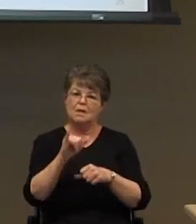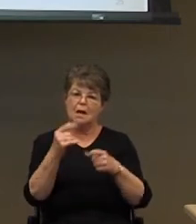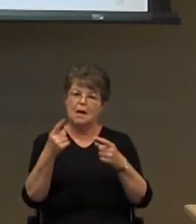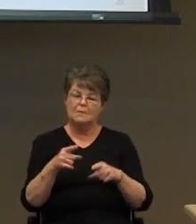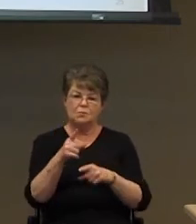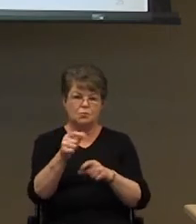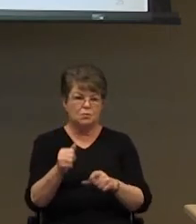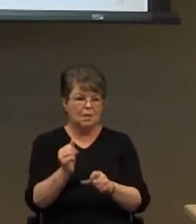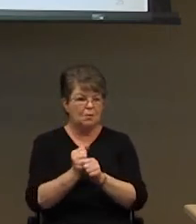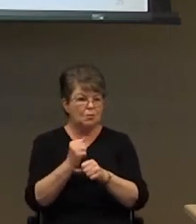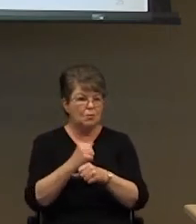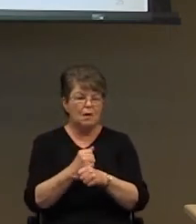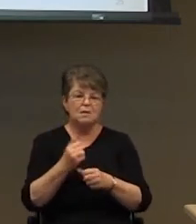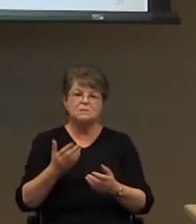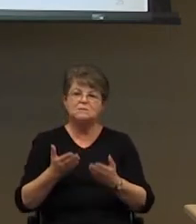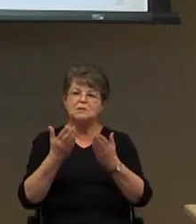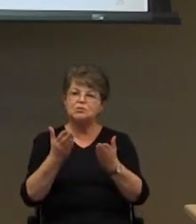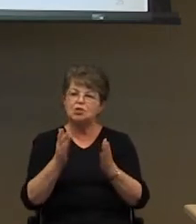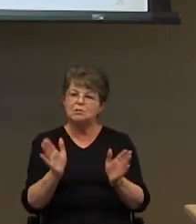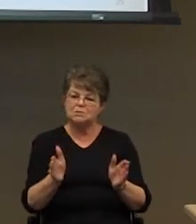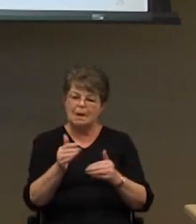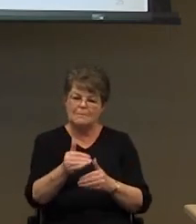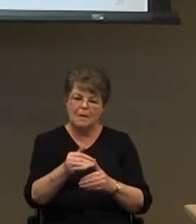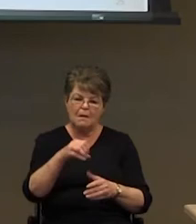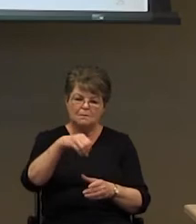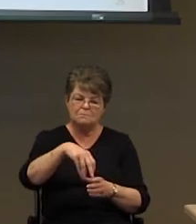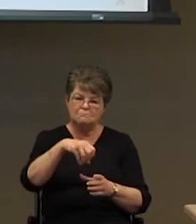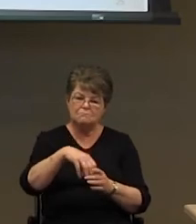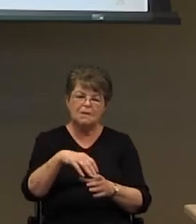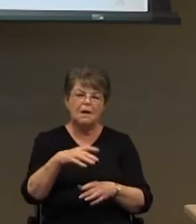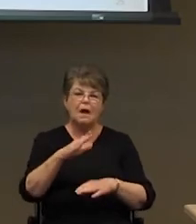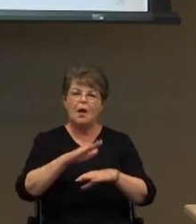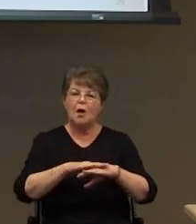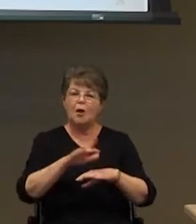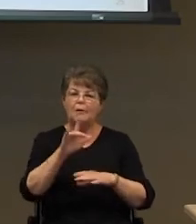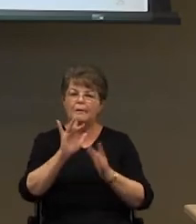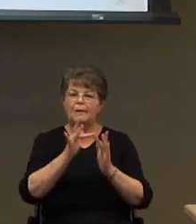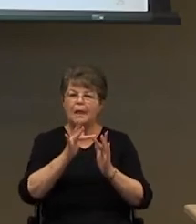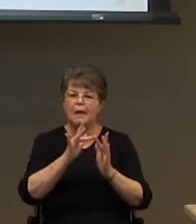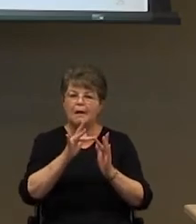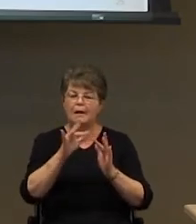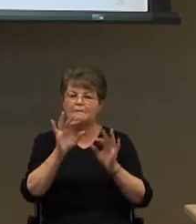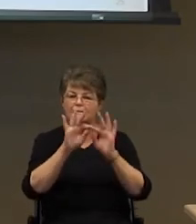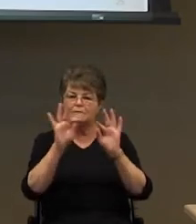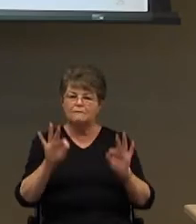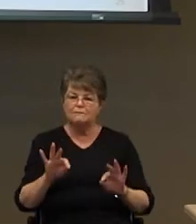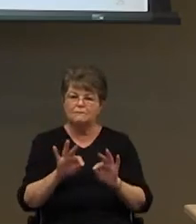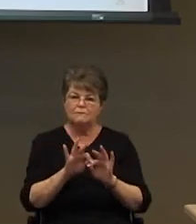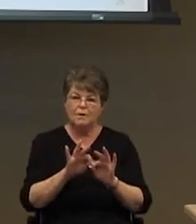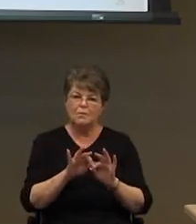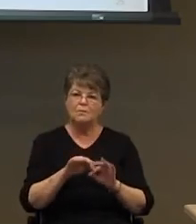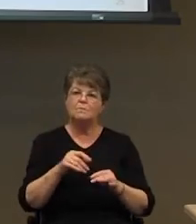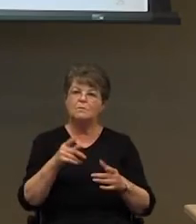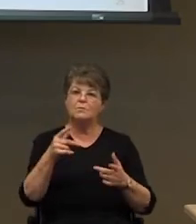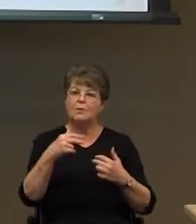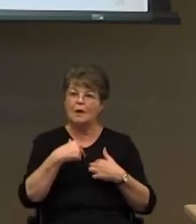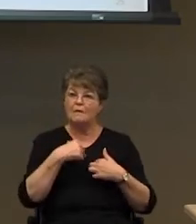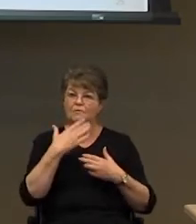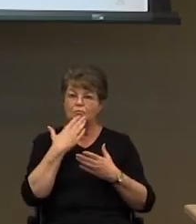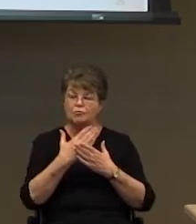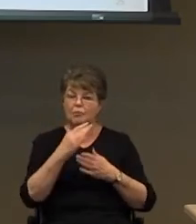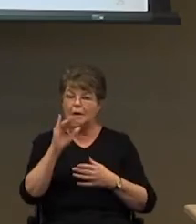for example, you can create a suggestion box, you can create an online form that you can fill out on the EDP website that says, you have a great economic development